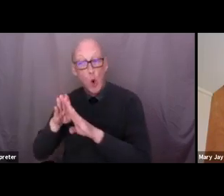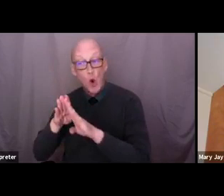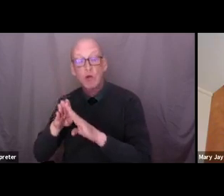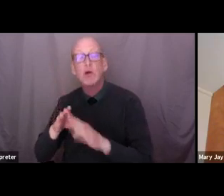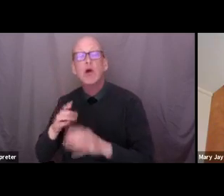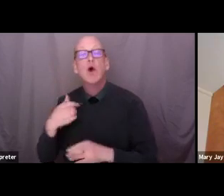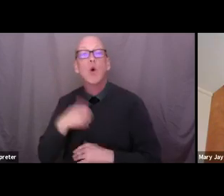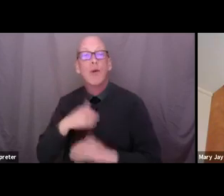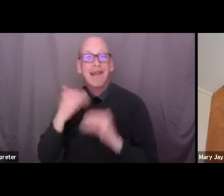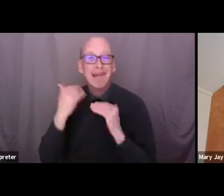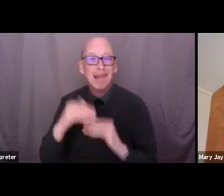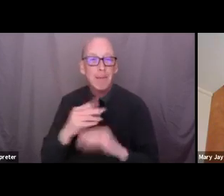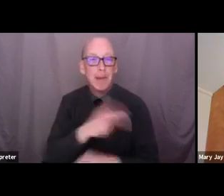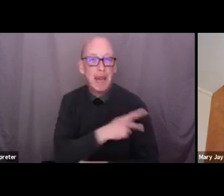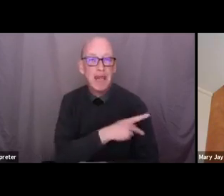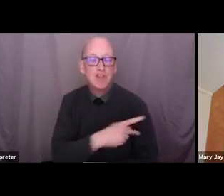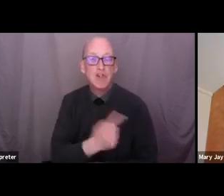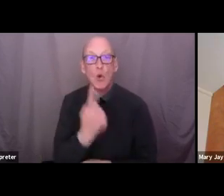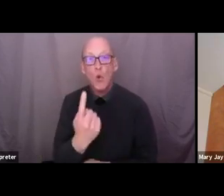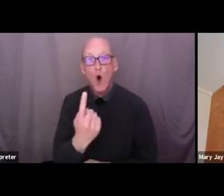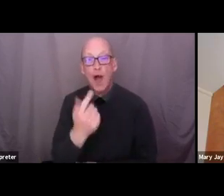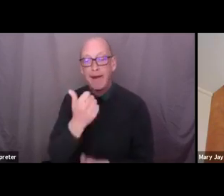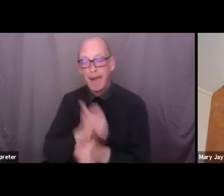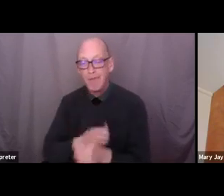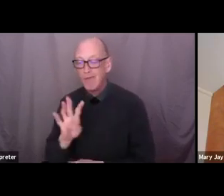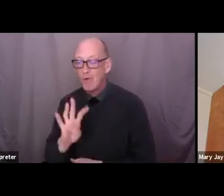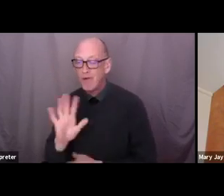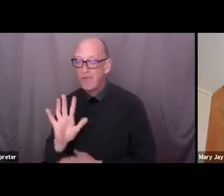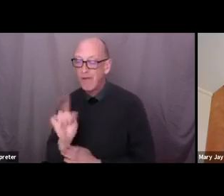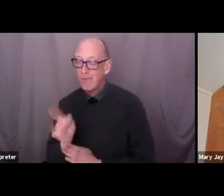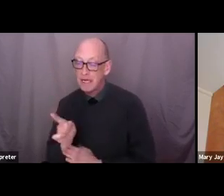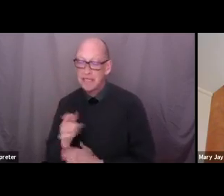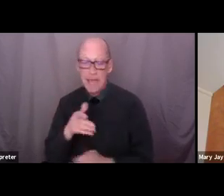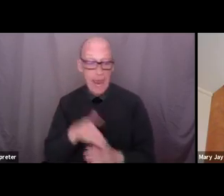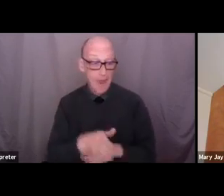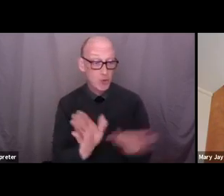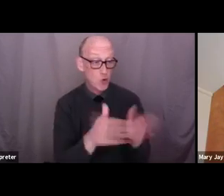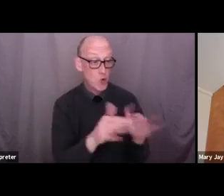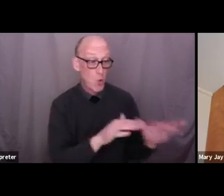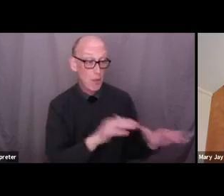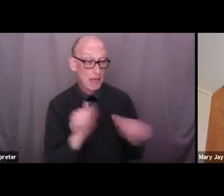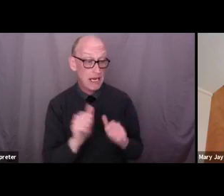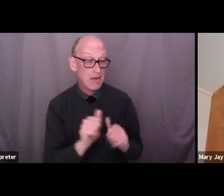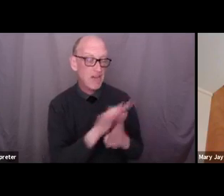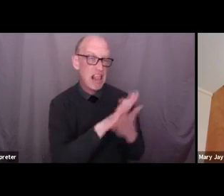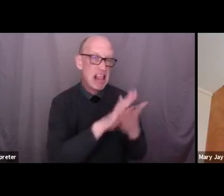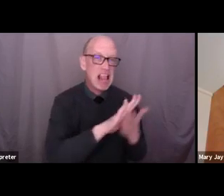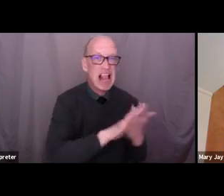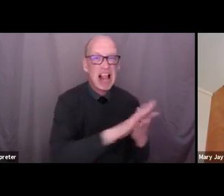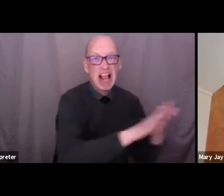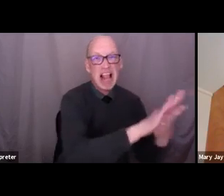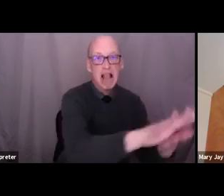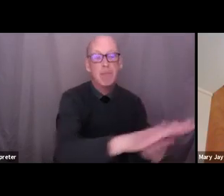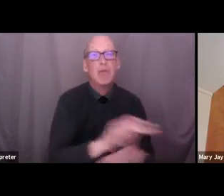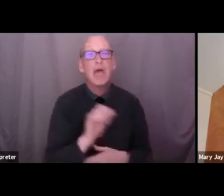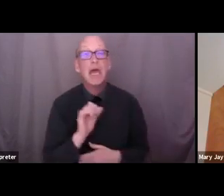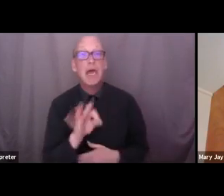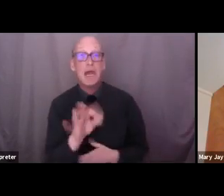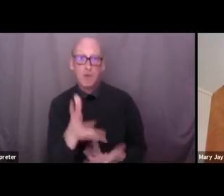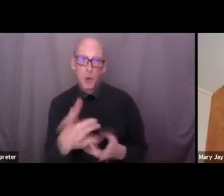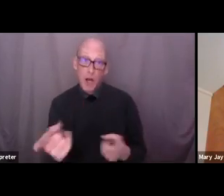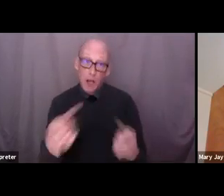every 45 minutes. We're thoroughly disinfecting the room afterward. So if anybody wanted to come to the health department, you should